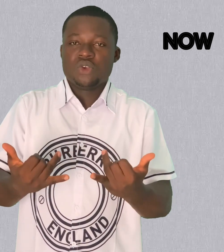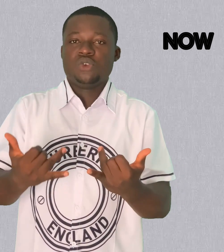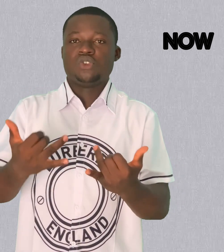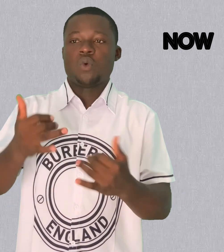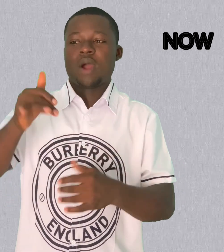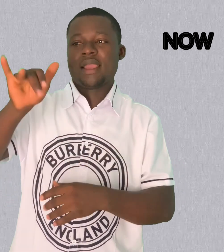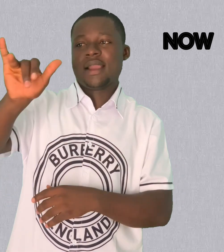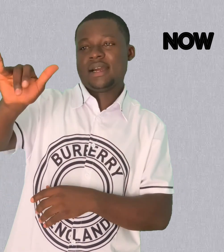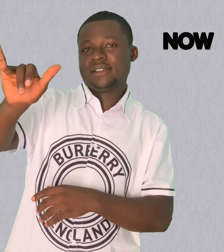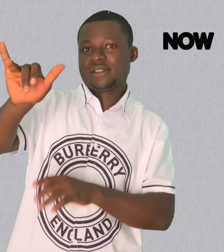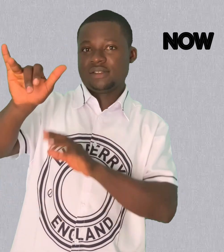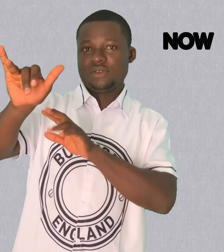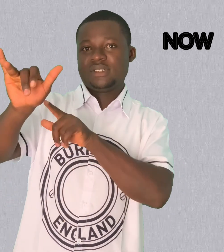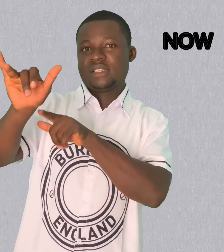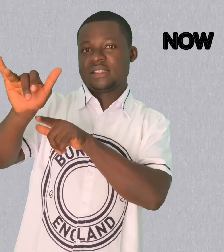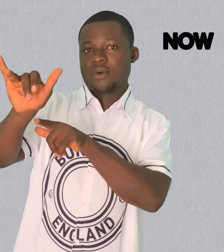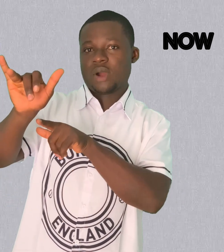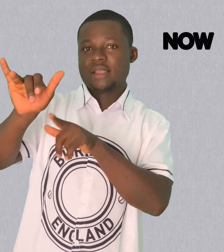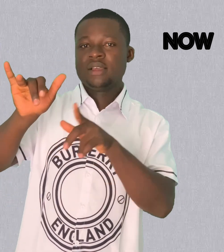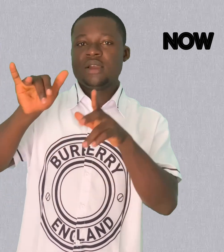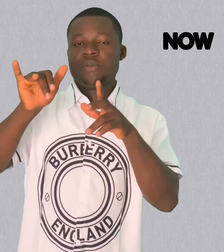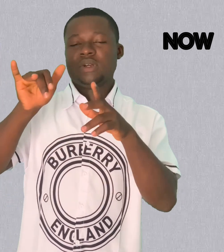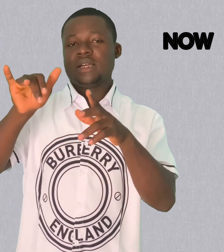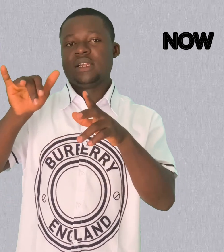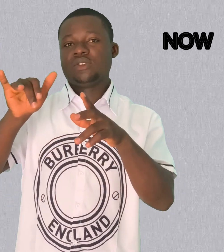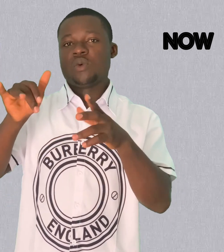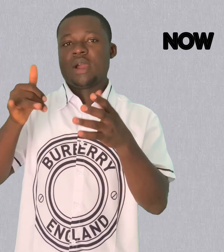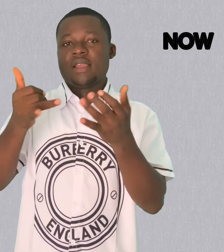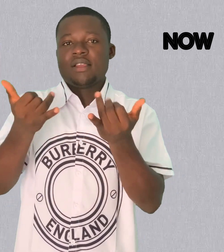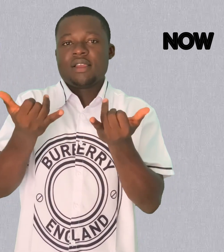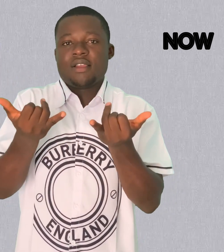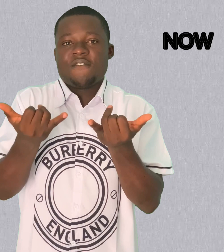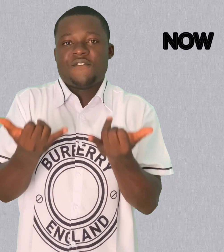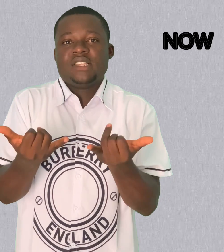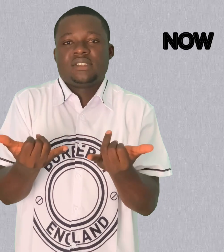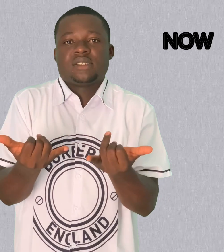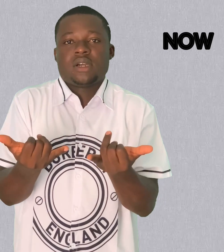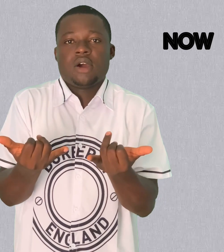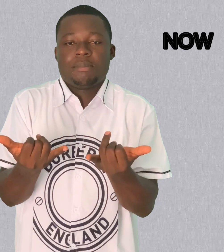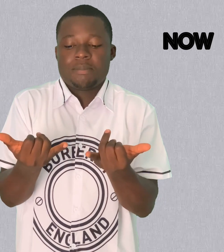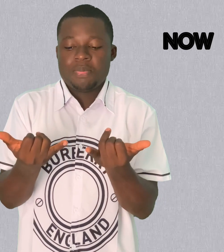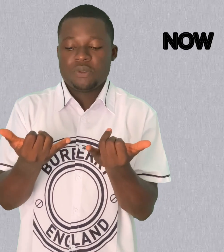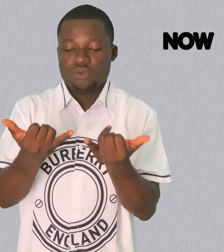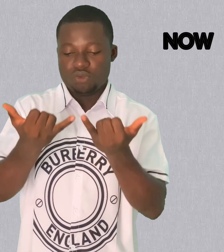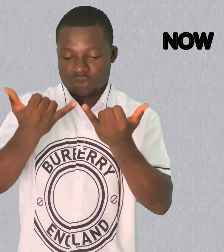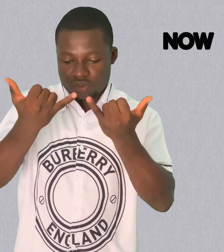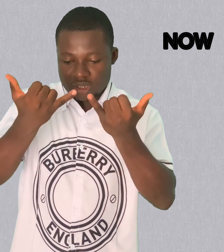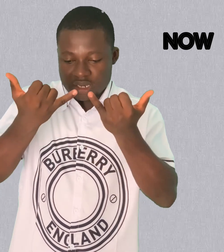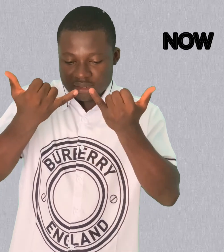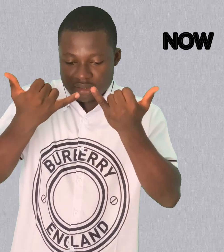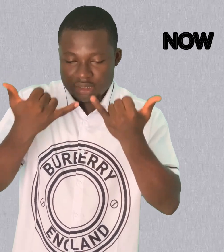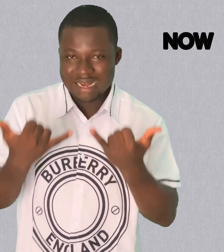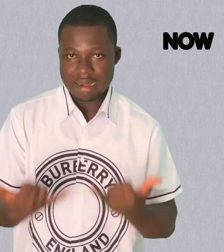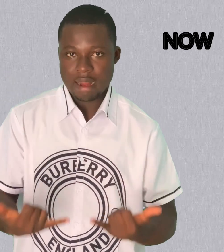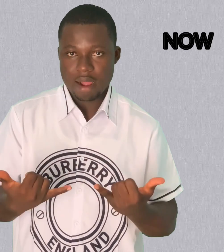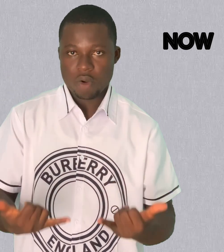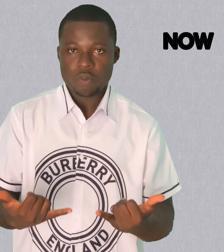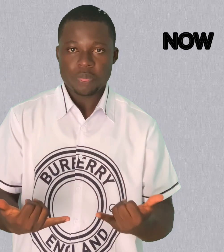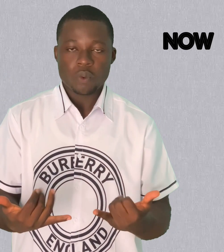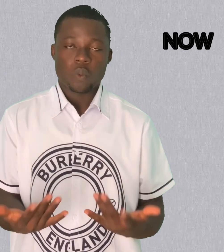Use your Y hands. You know this is letter Y, but now let your Y face up. You just draw it down and say now. When do